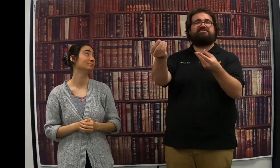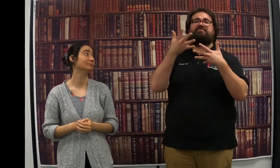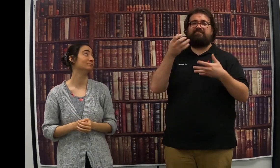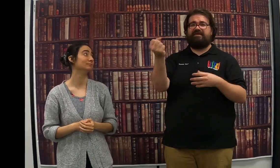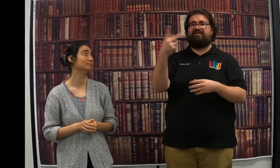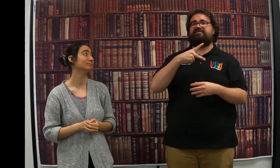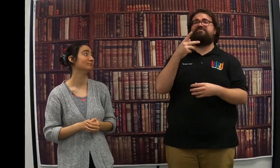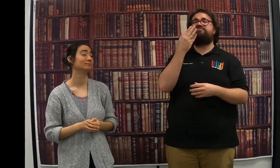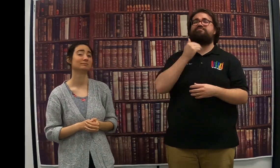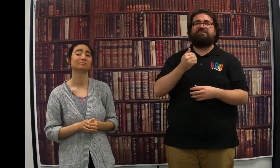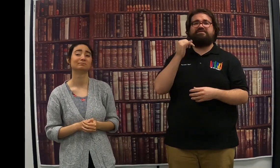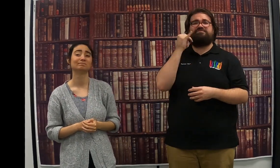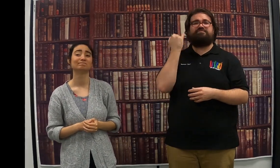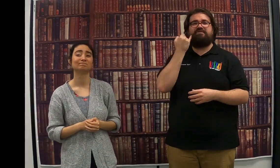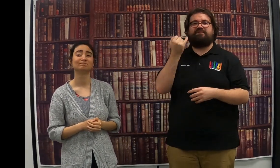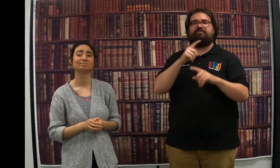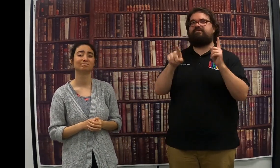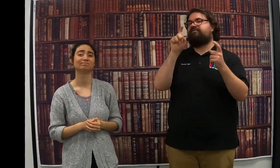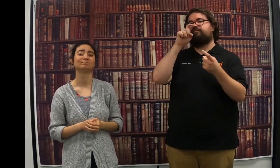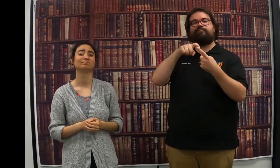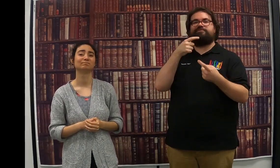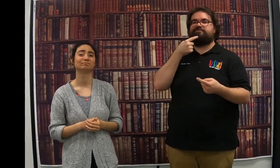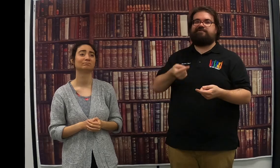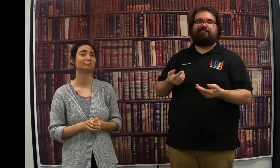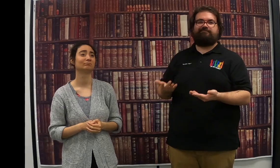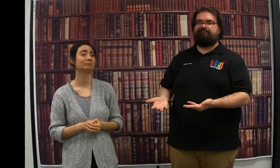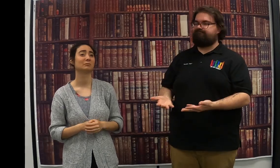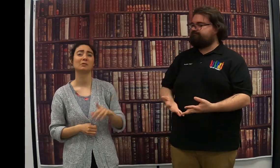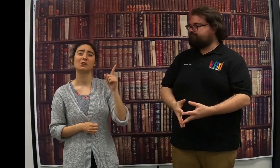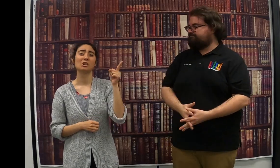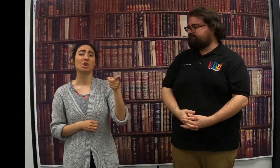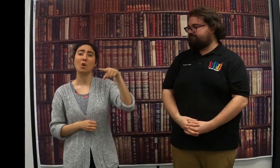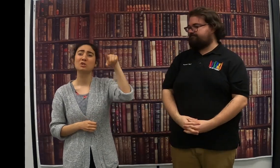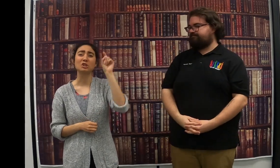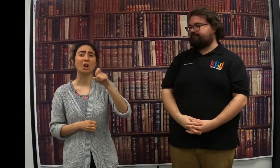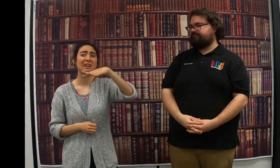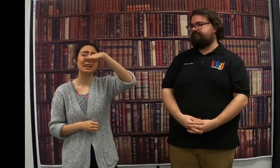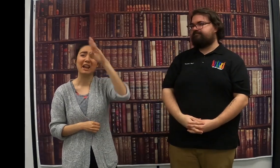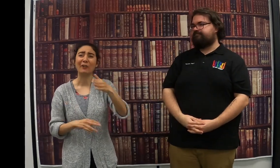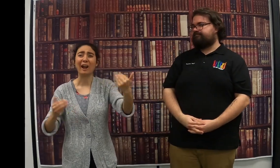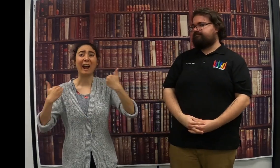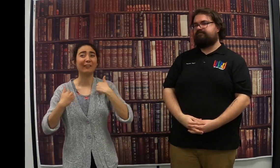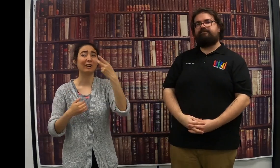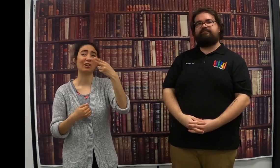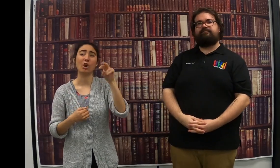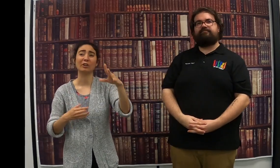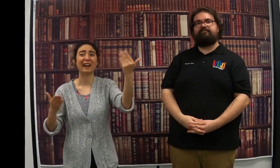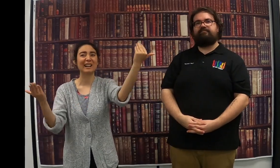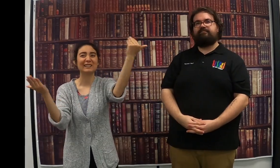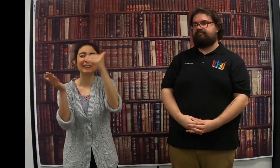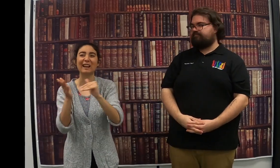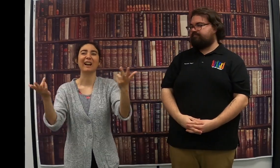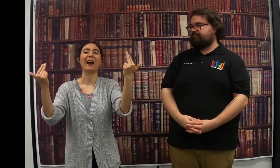"Please give me back my sweet Jorinda." But the witch said, "You shall never have her again."